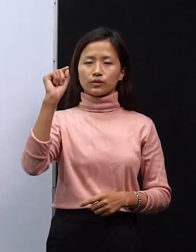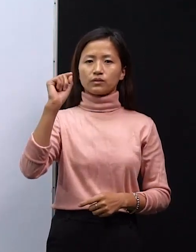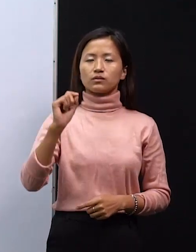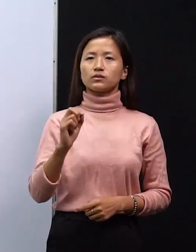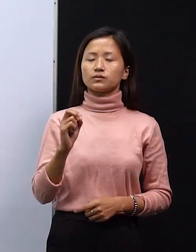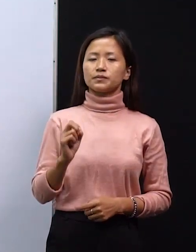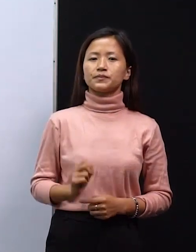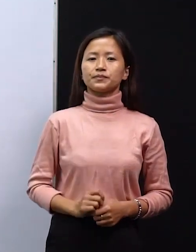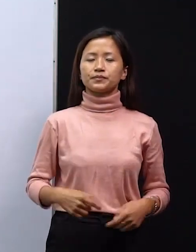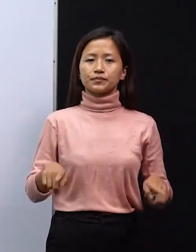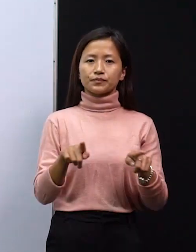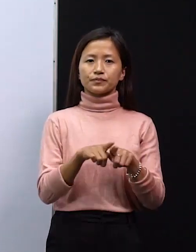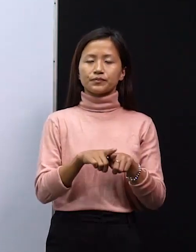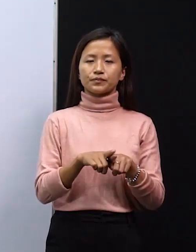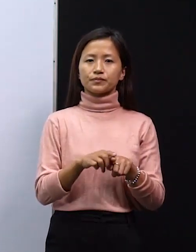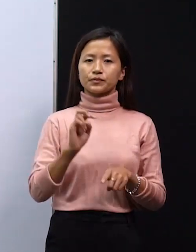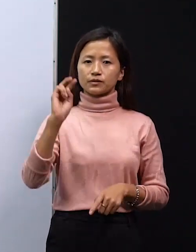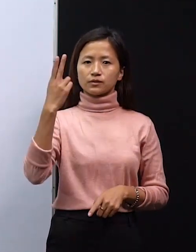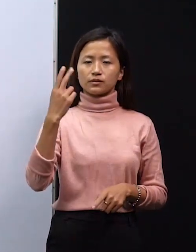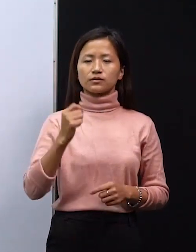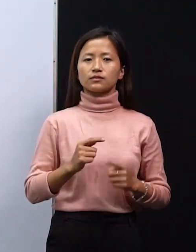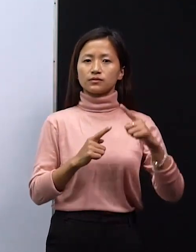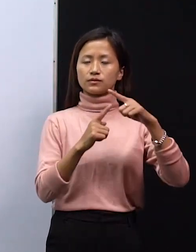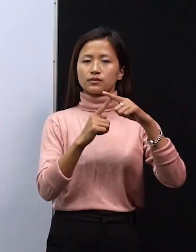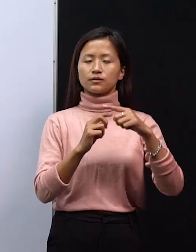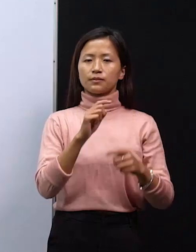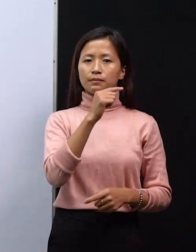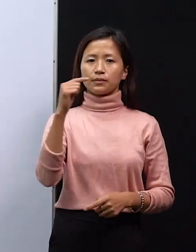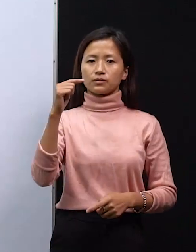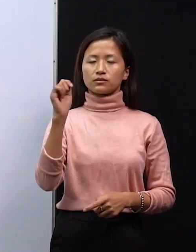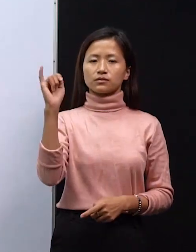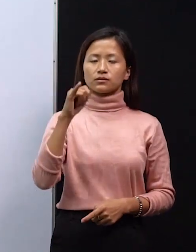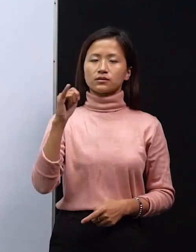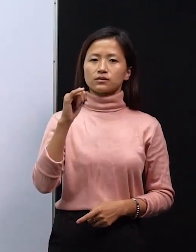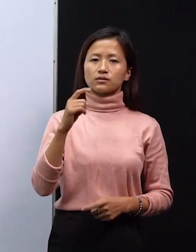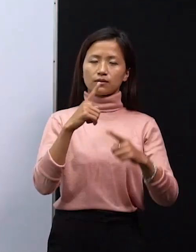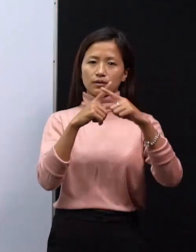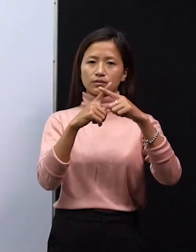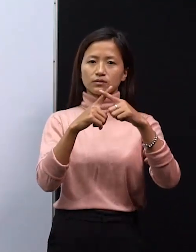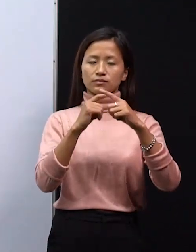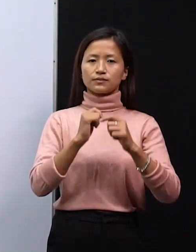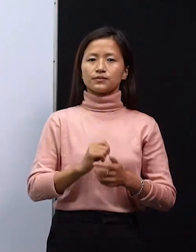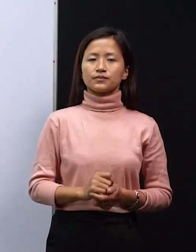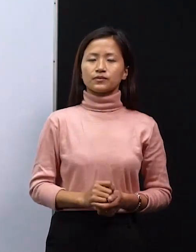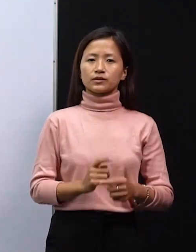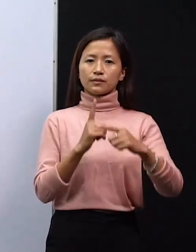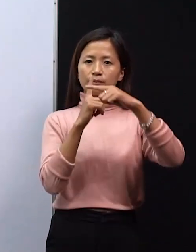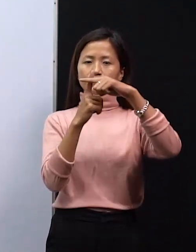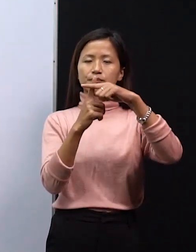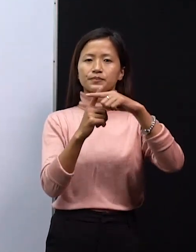2. And if you look at the second term, it is minus 6x, 1x here,